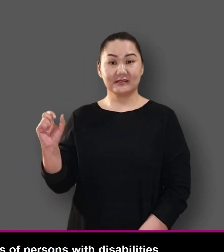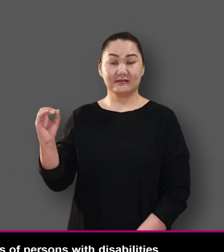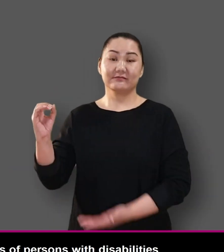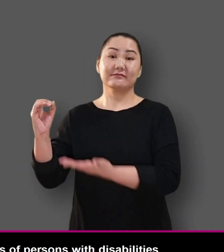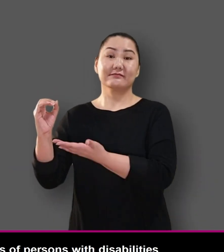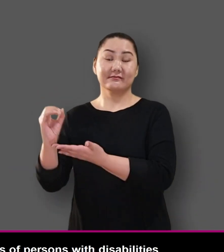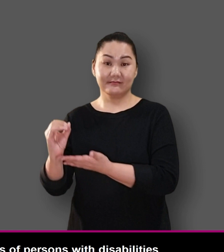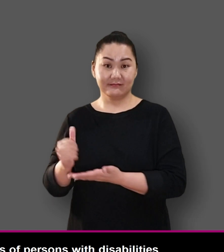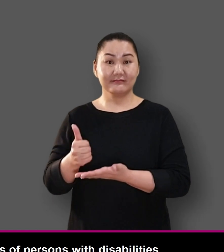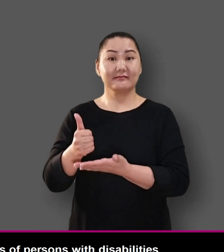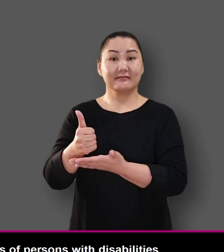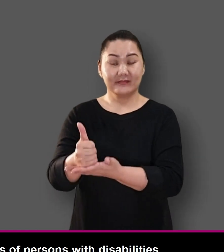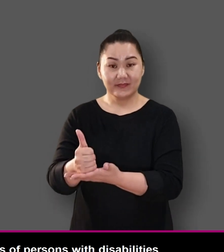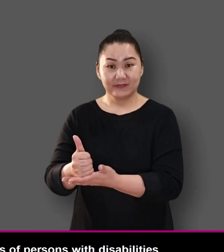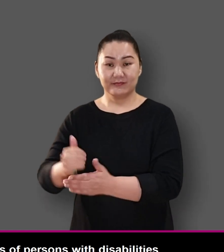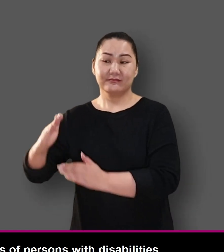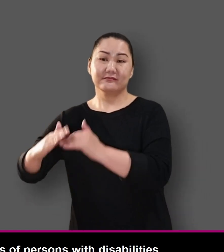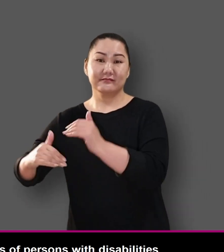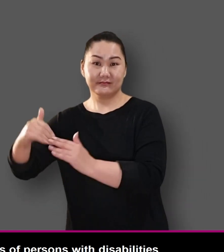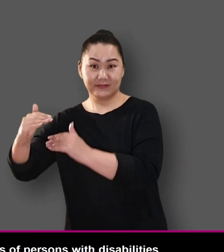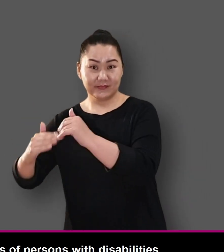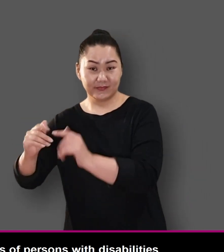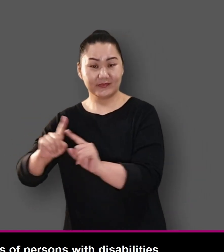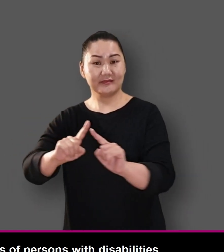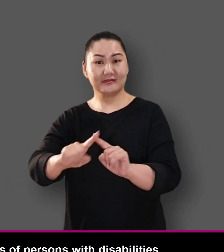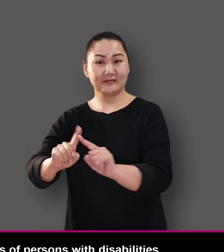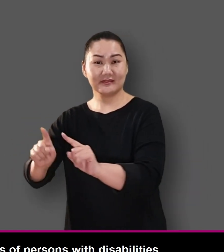We build the capabilities of persons with disabilities